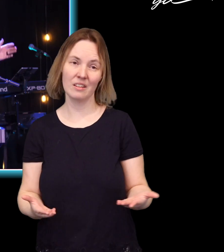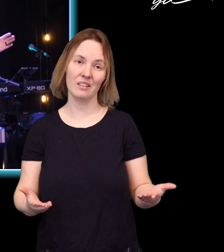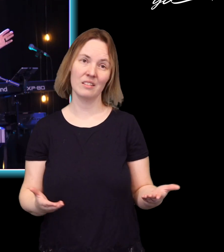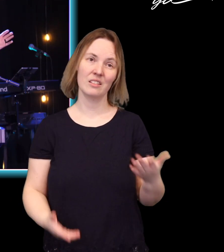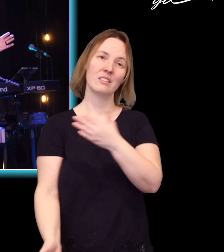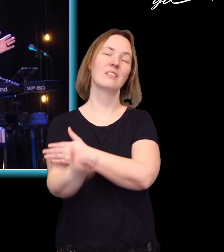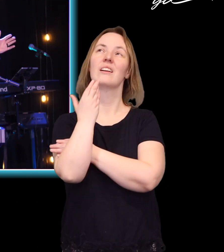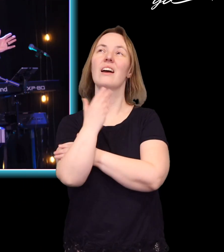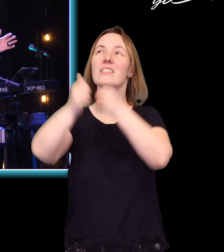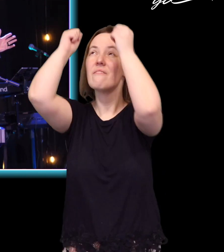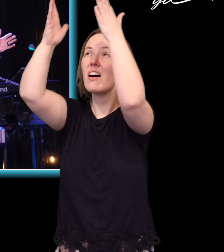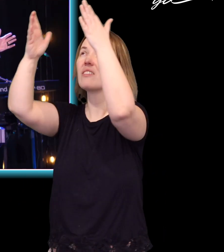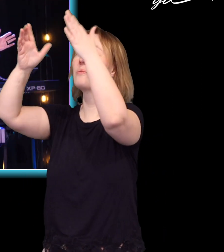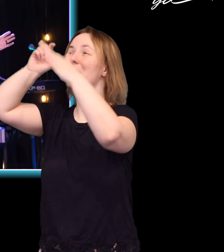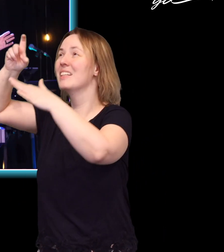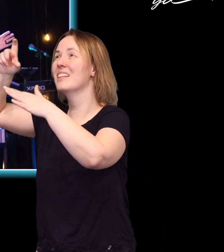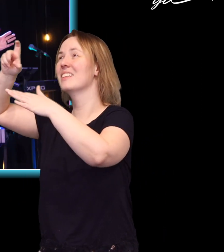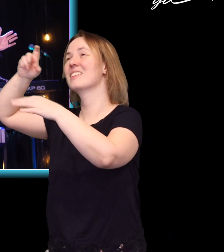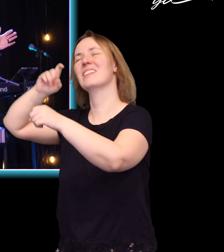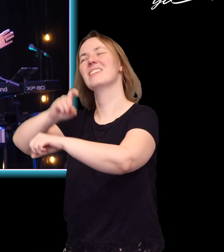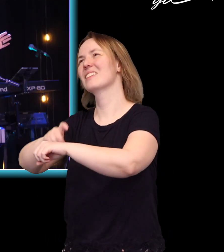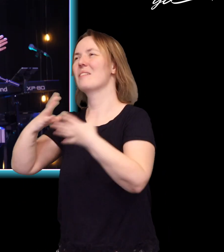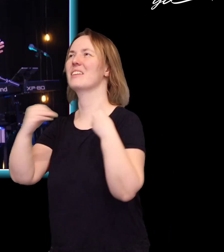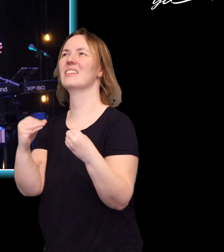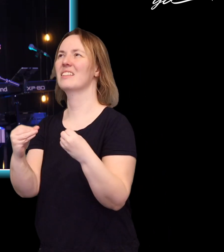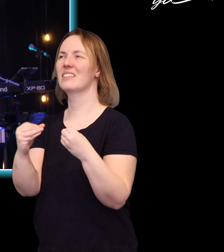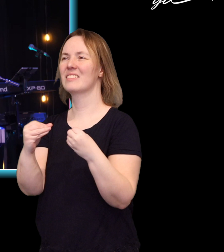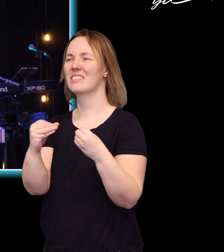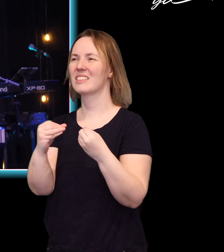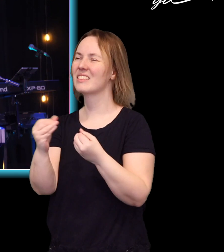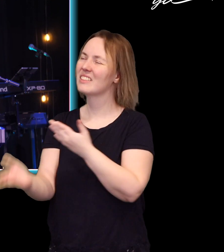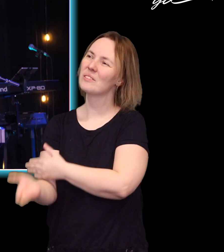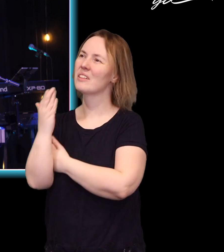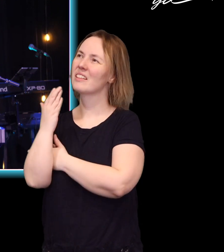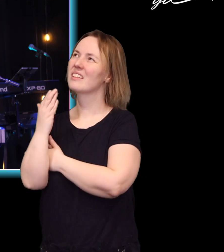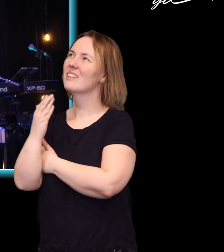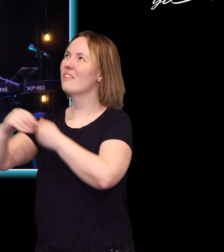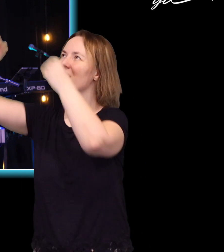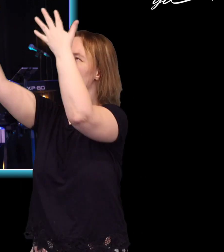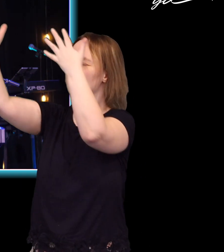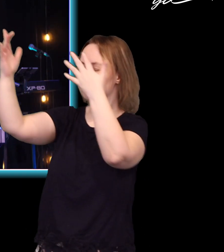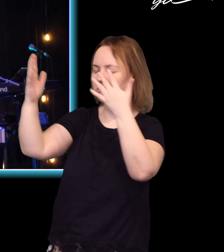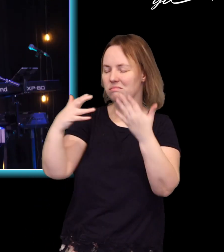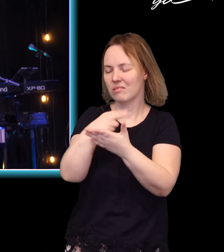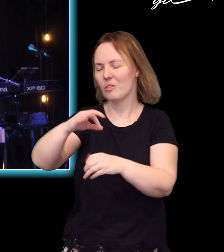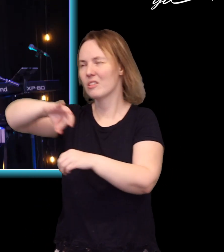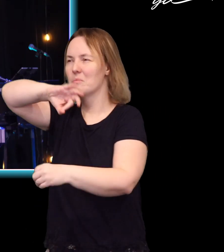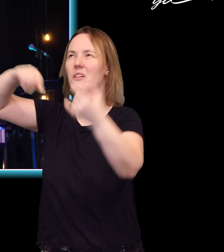Say, Father, we need a time of refreshing right now in this service. God, would you blow through this place by your Holy